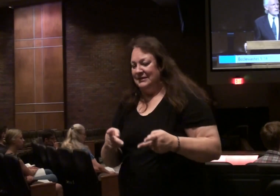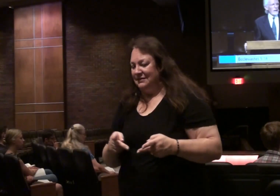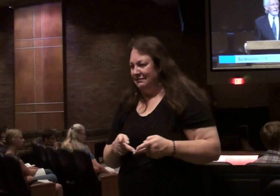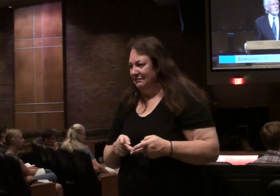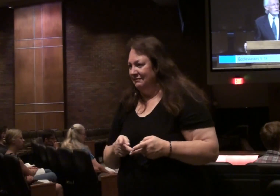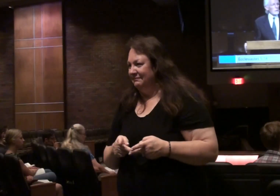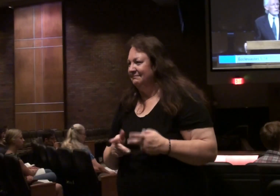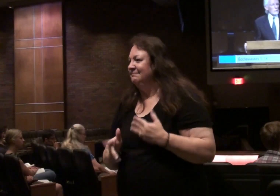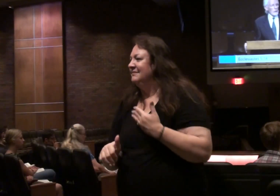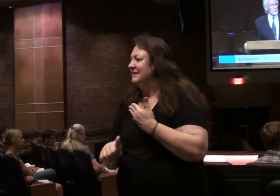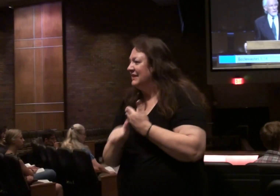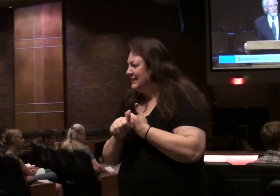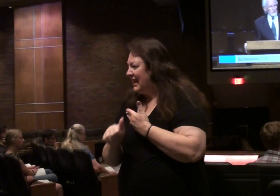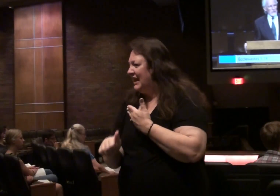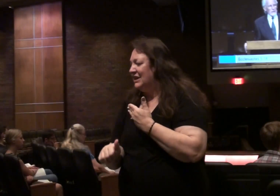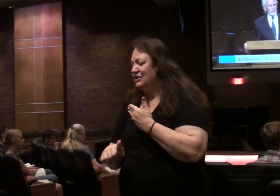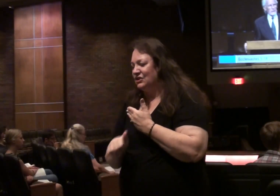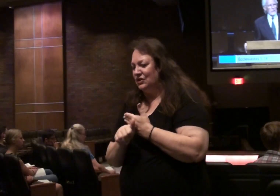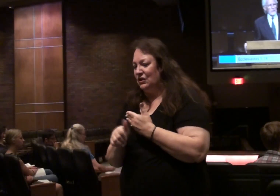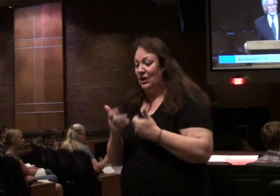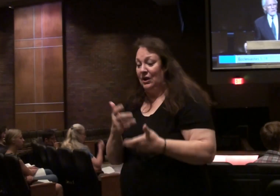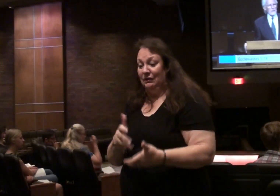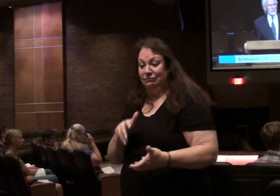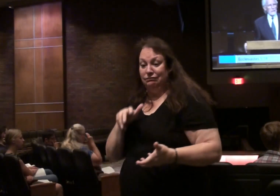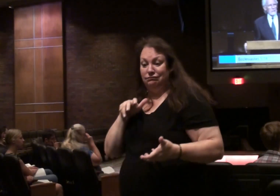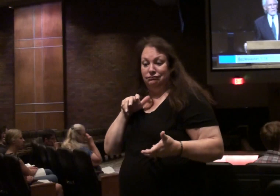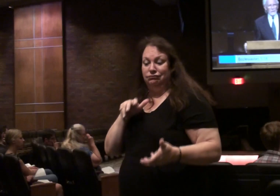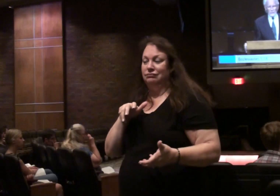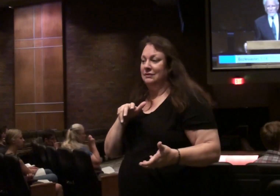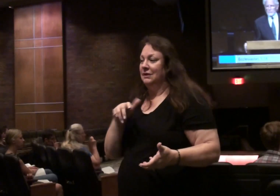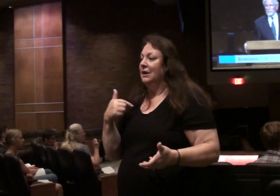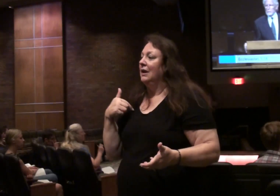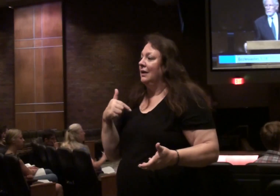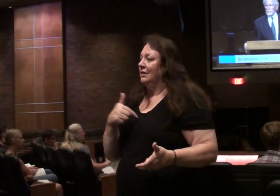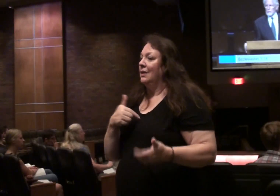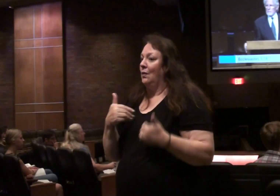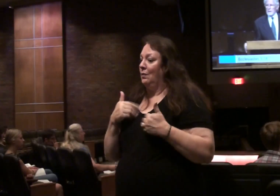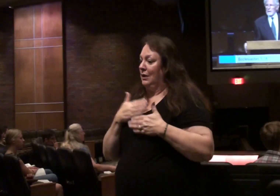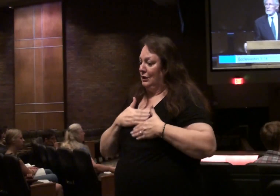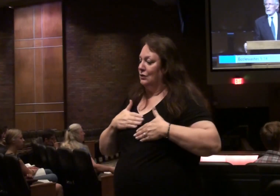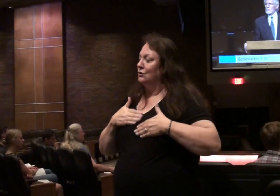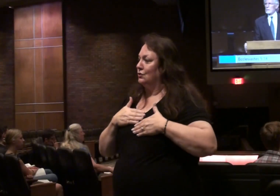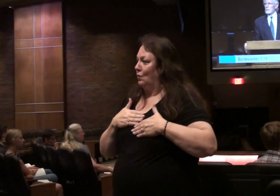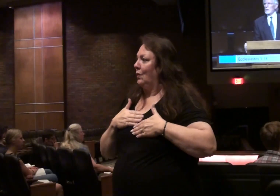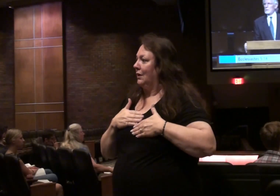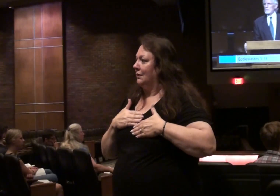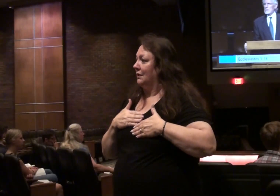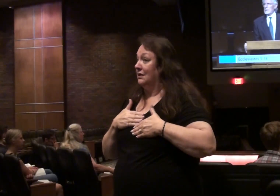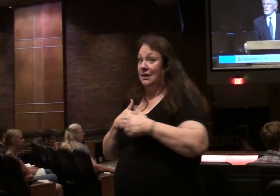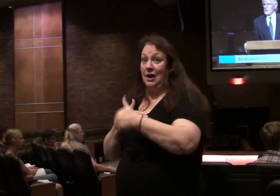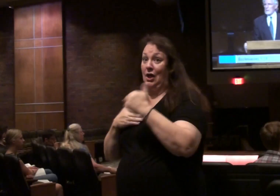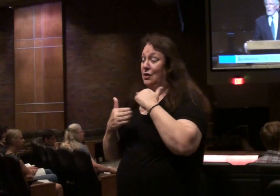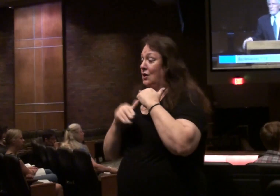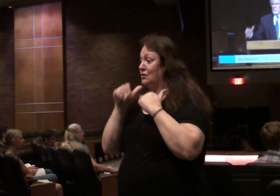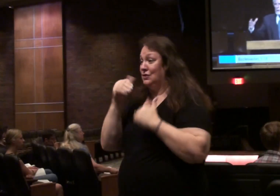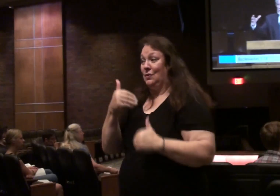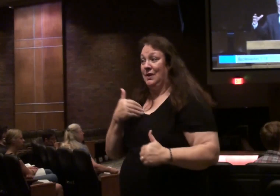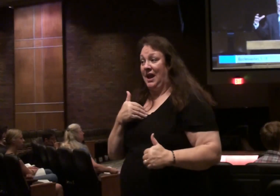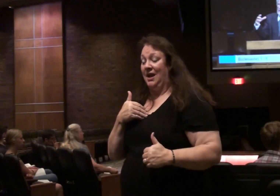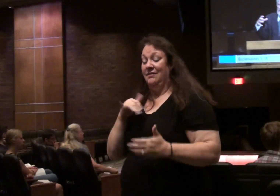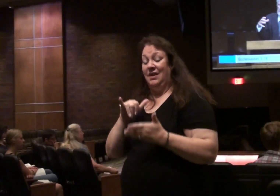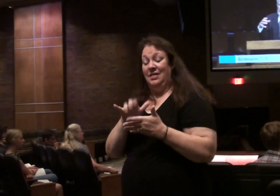That's the danger of the prosperity that we are privileged to enjoy that many other countries don't.